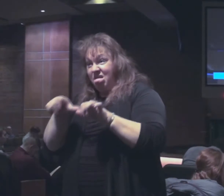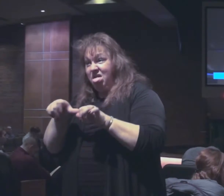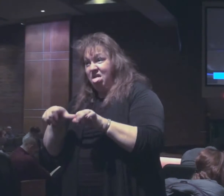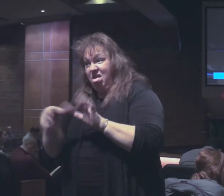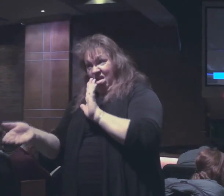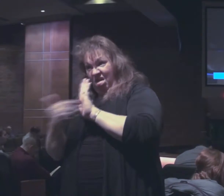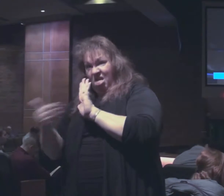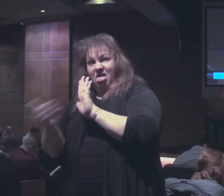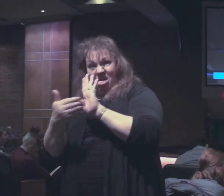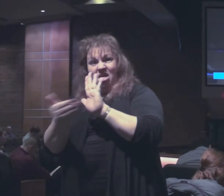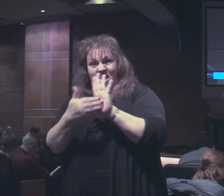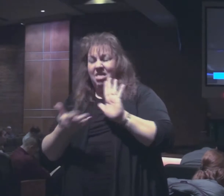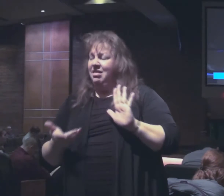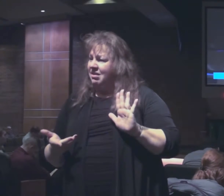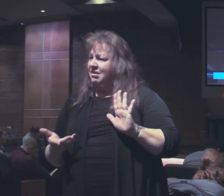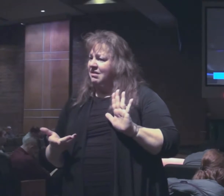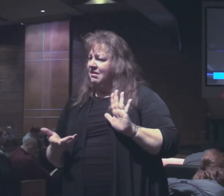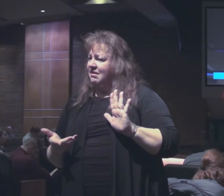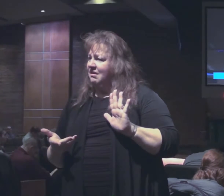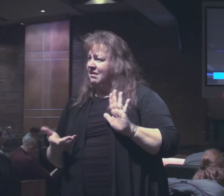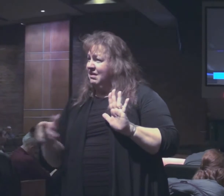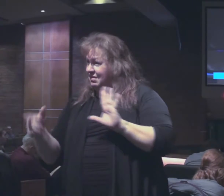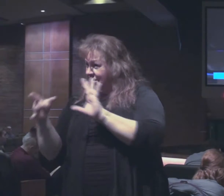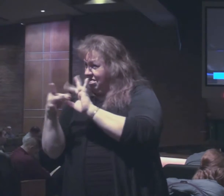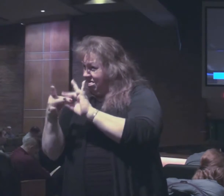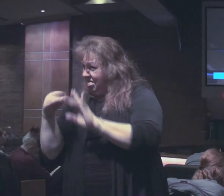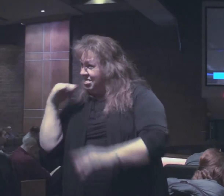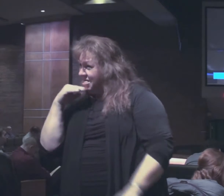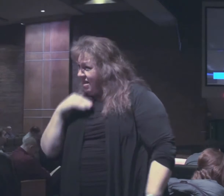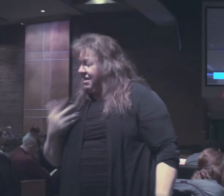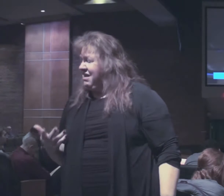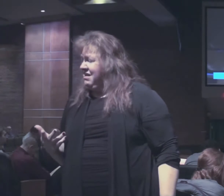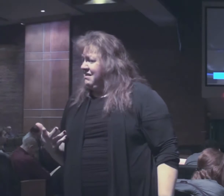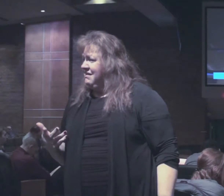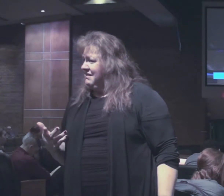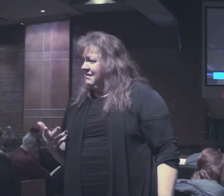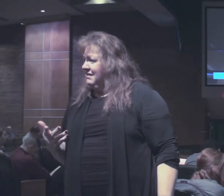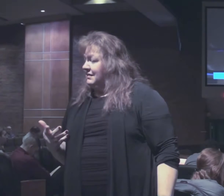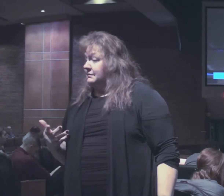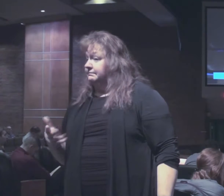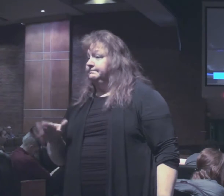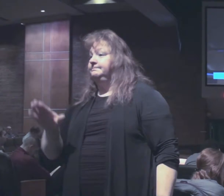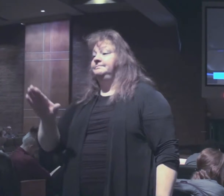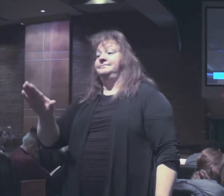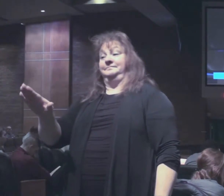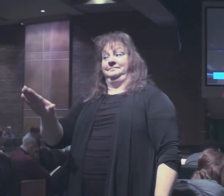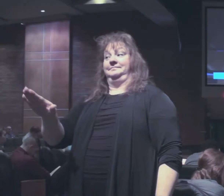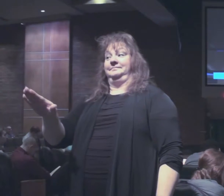to oppose him, to tell lies about him, is simple.